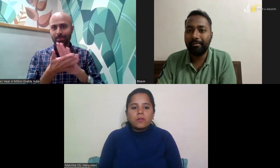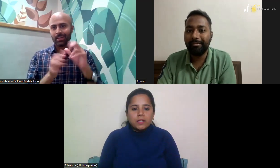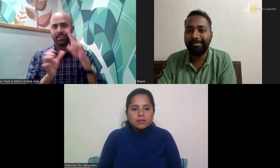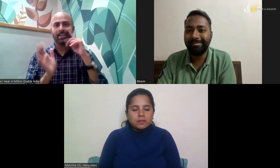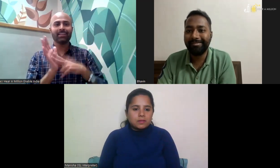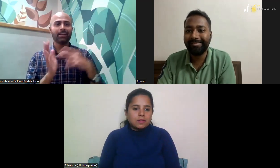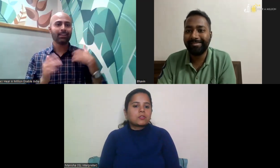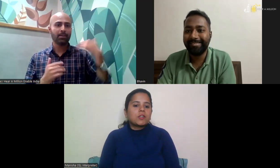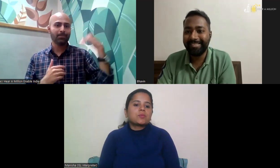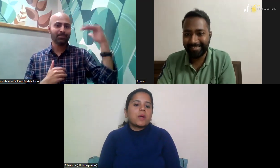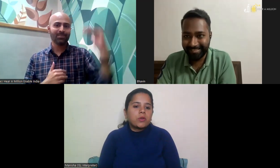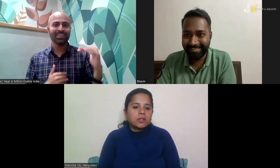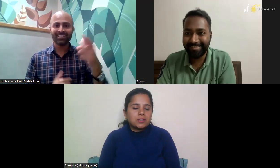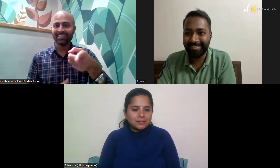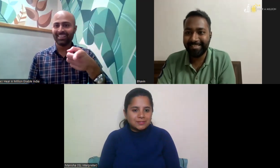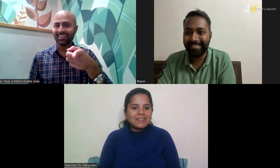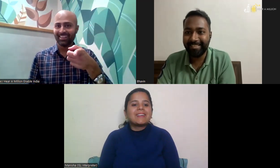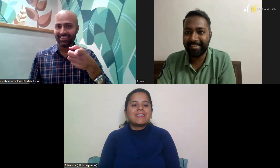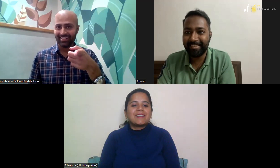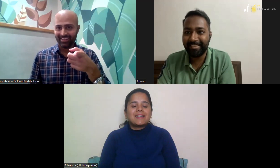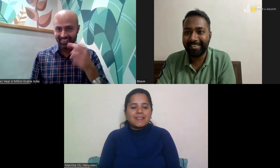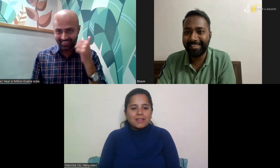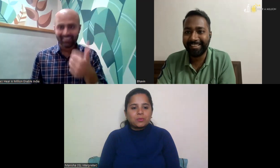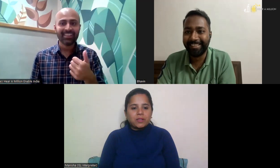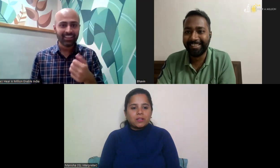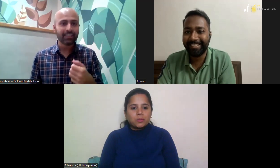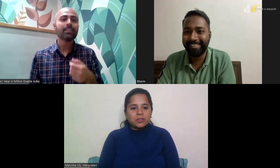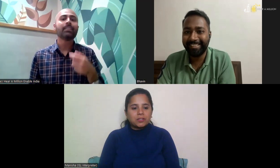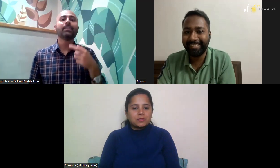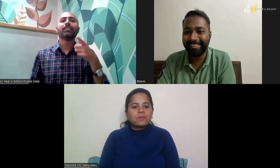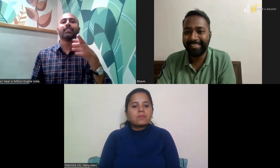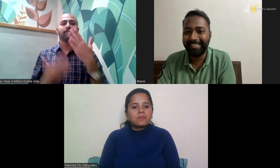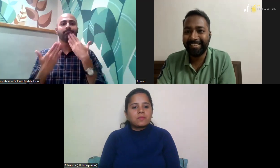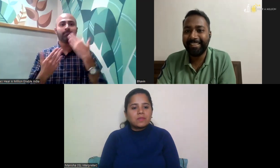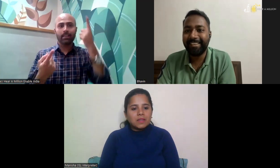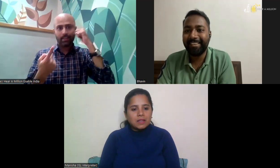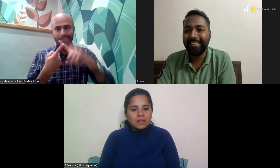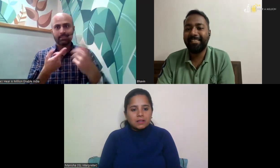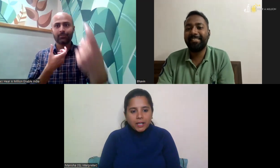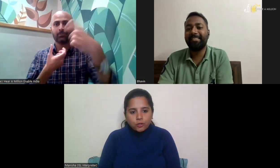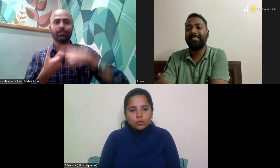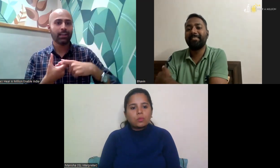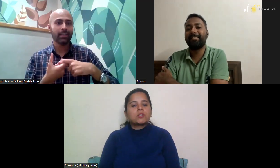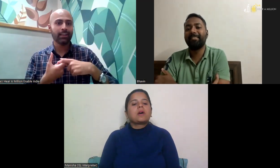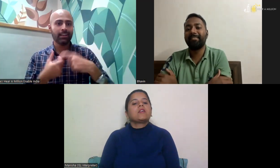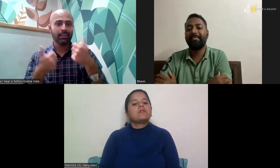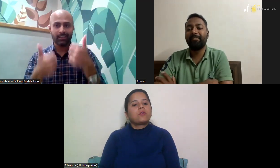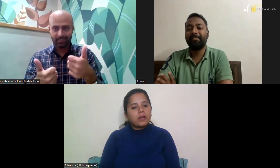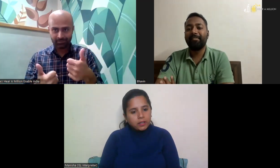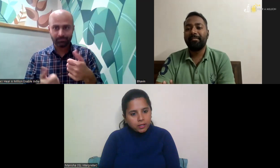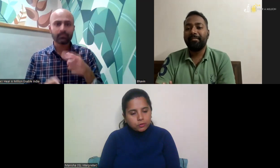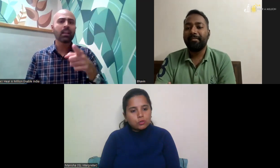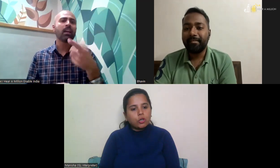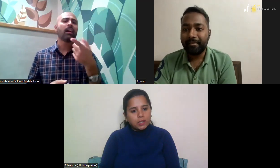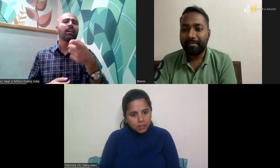Hello, Bhavan. So he's my brother. He's my younger brother. Thank you so much, Bhavan,